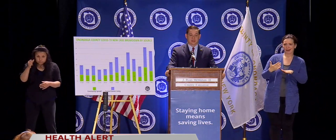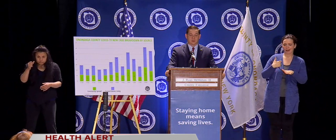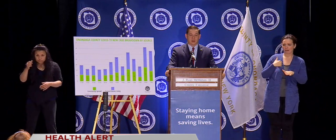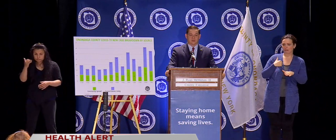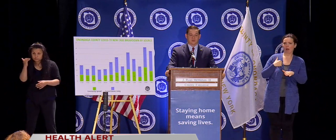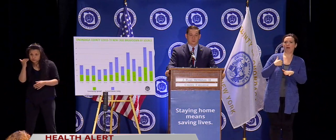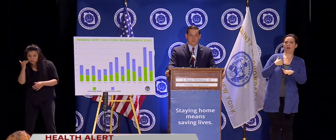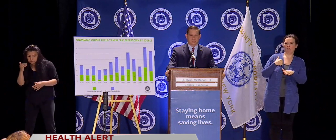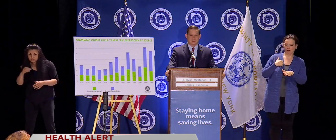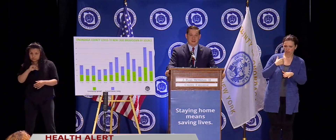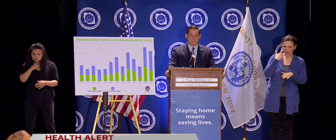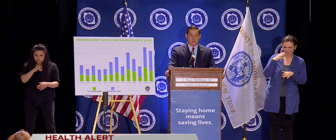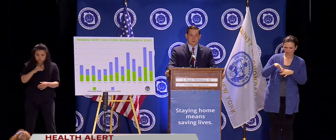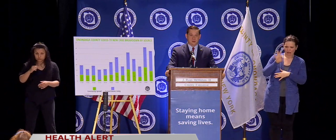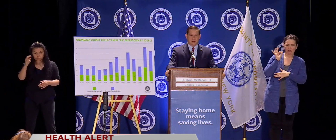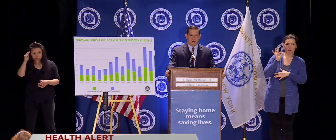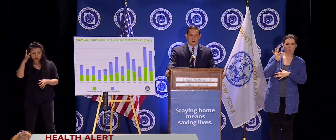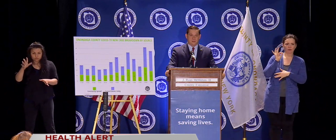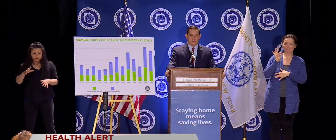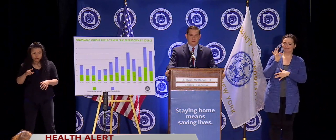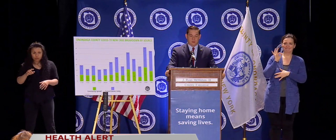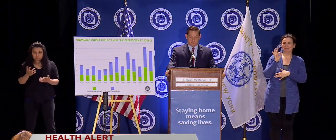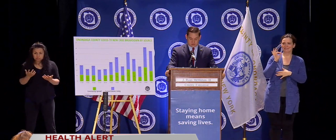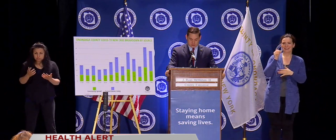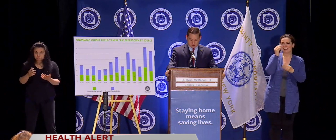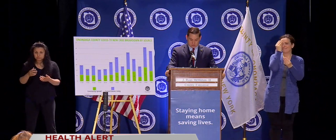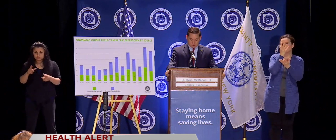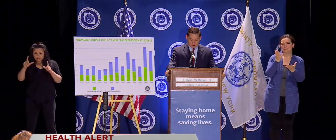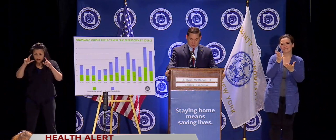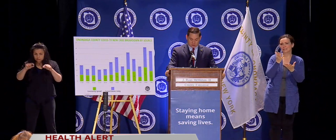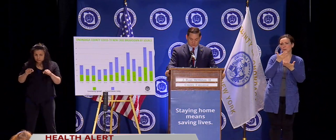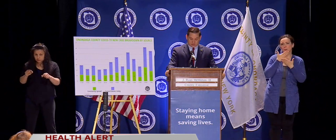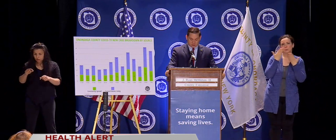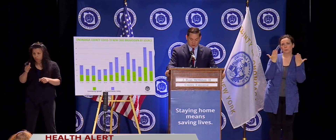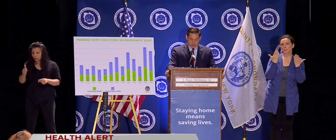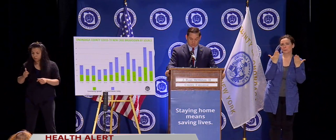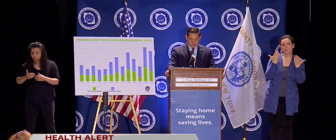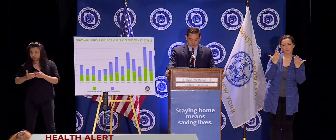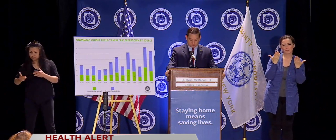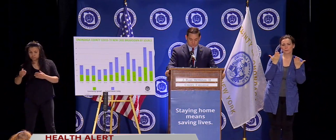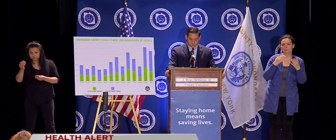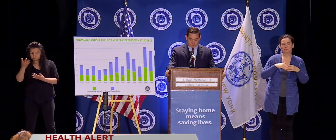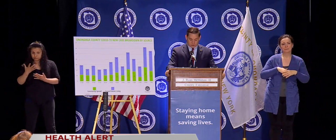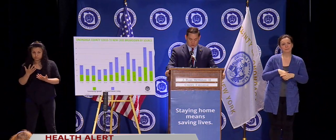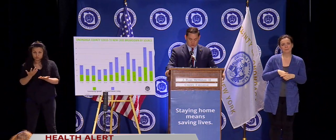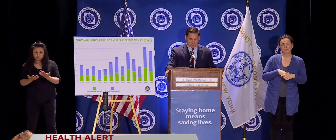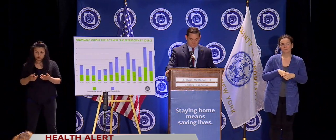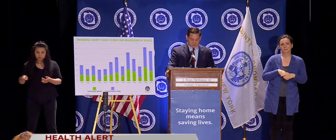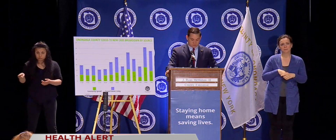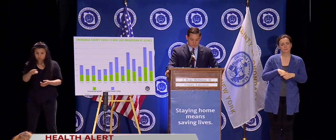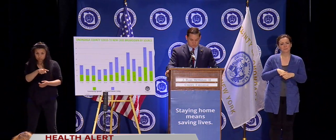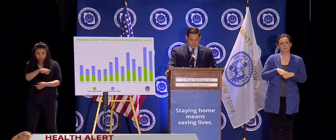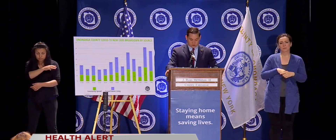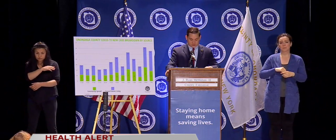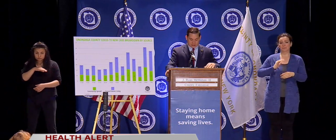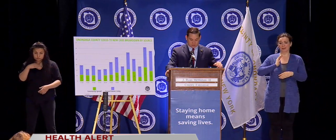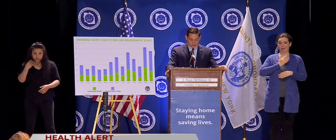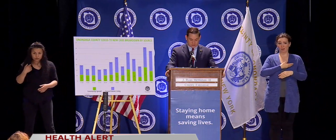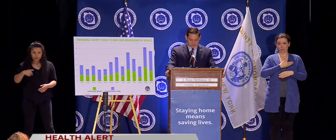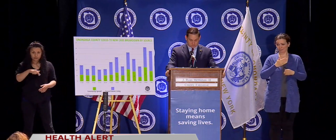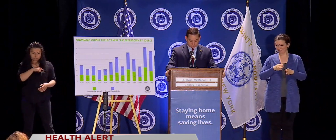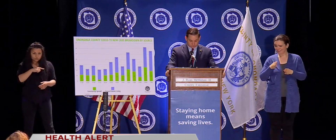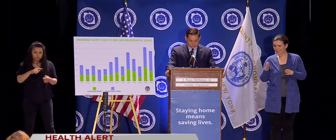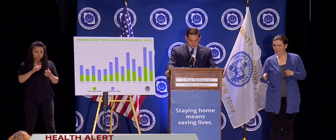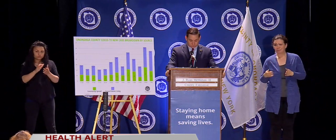hopefully get the demographic information on them. But the only thing I know is that they're our neighbors, and I'm very sad